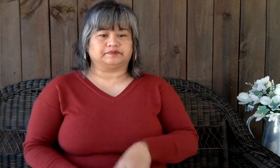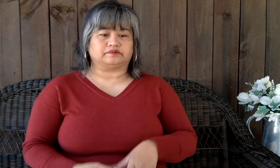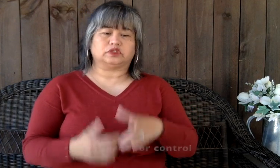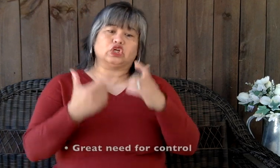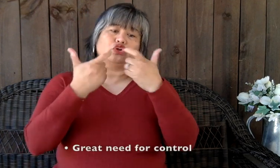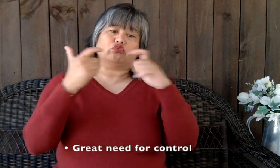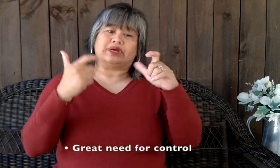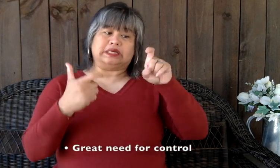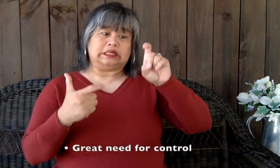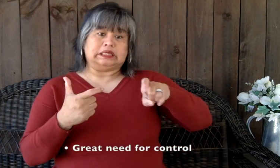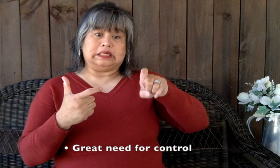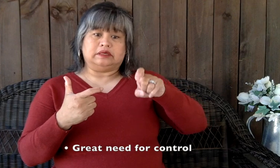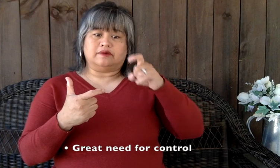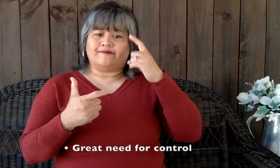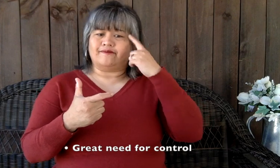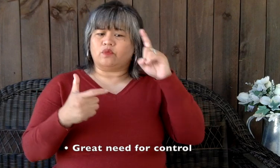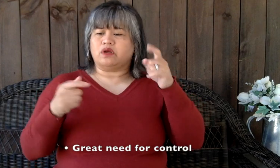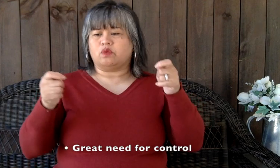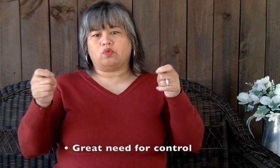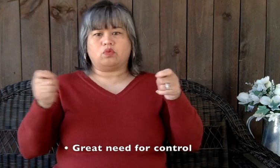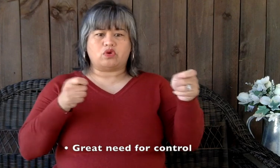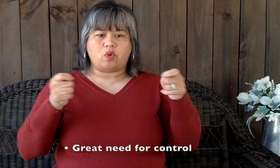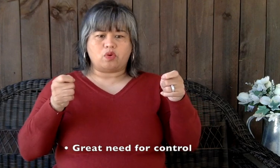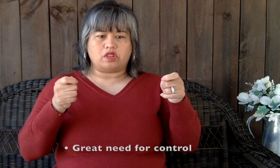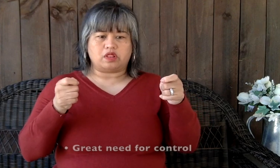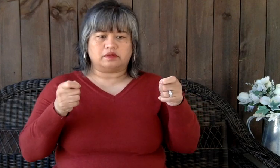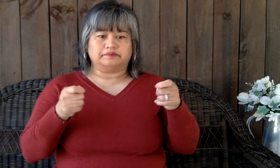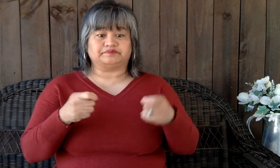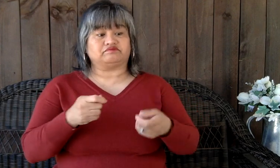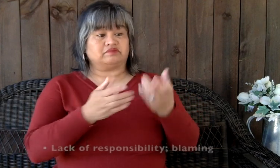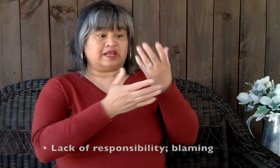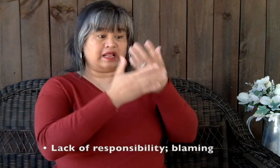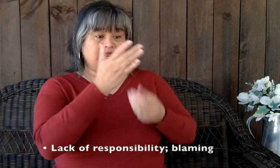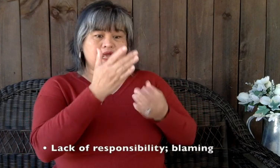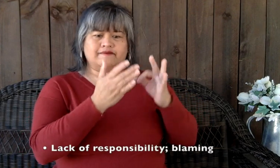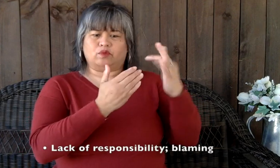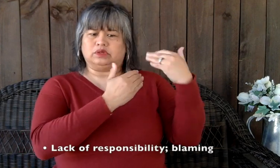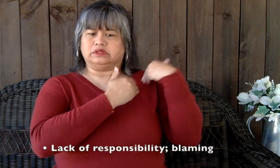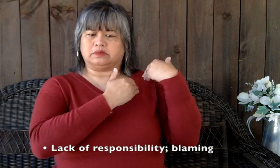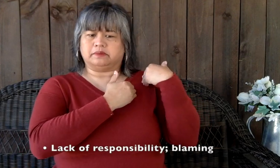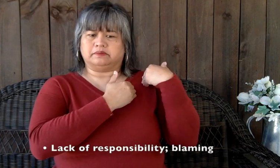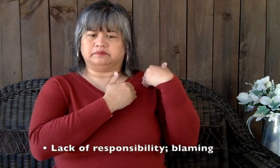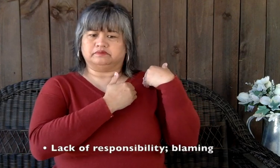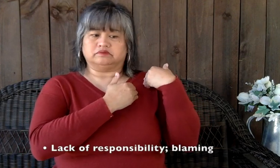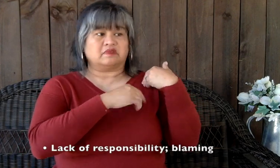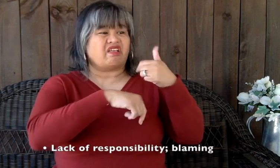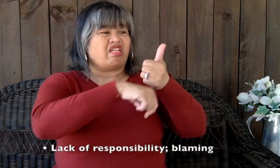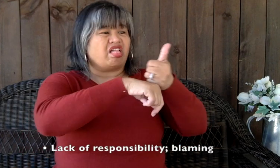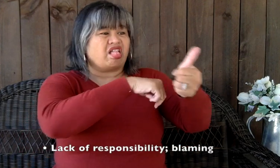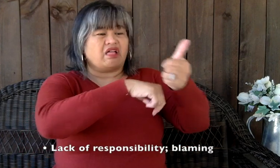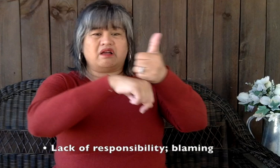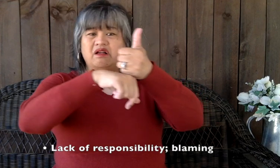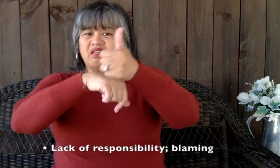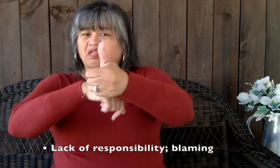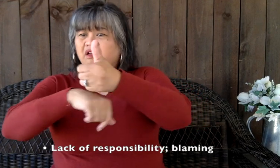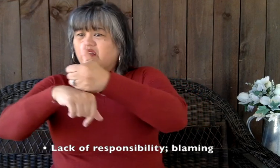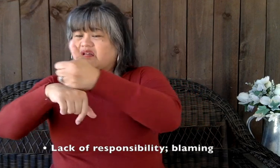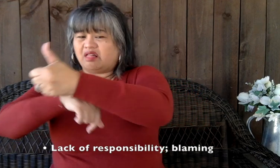perfectionism, a great need for control, lack of responsibility,